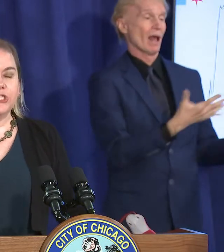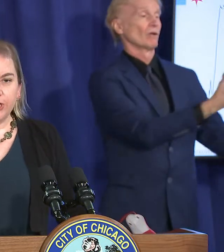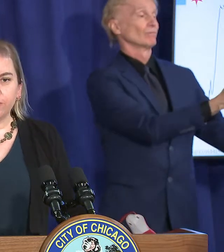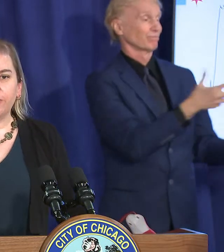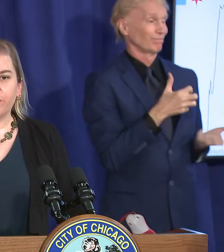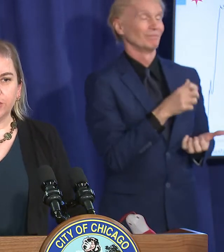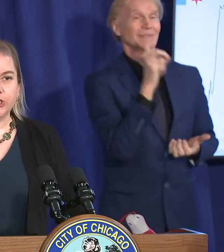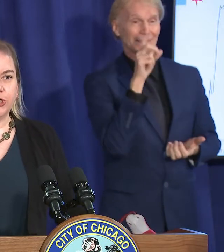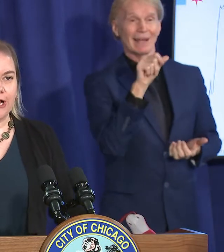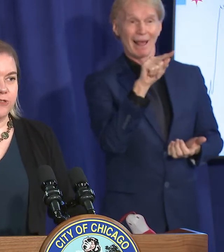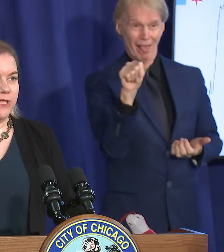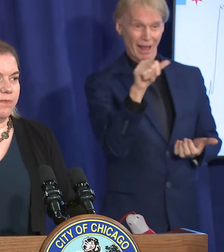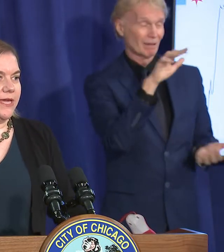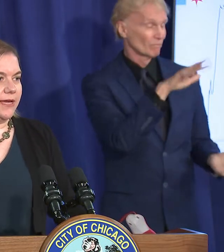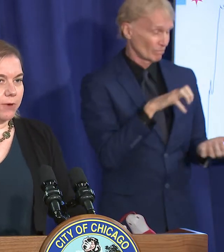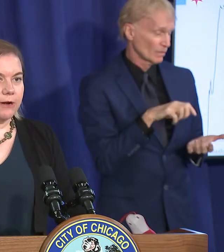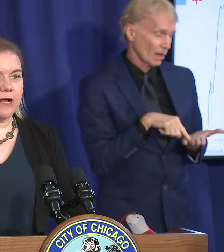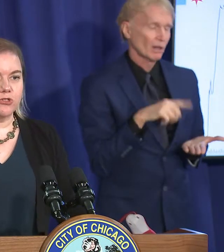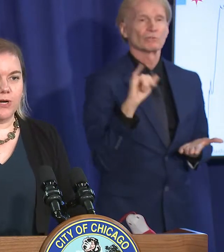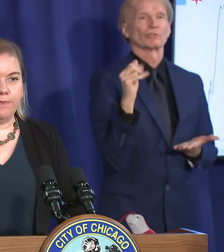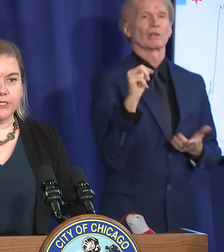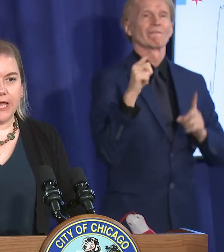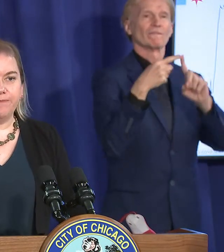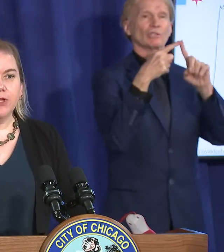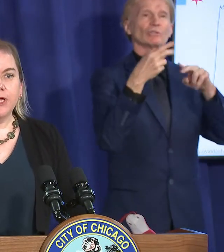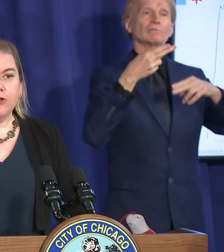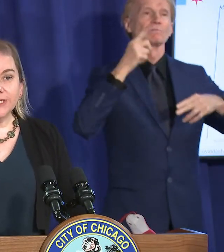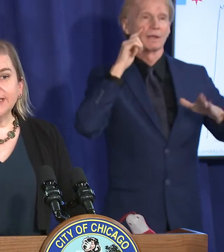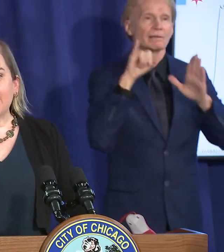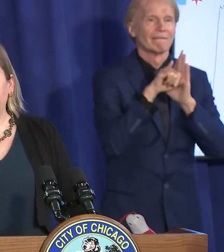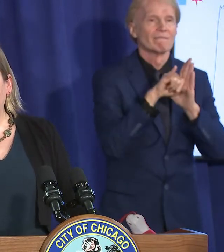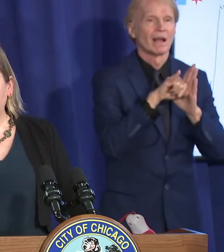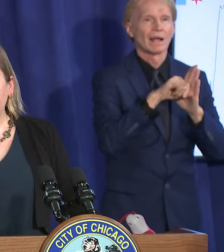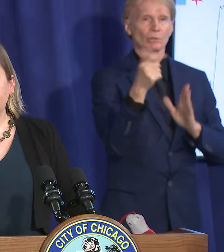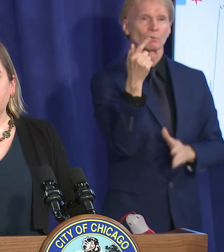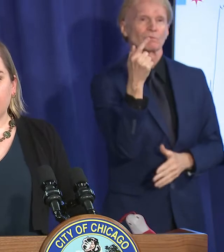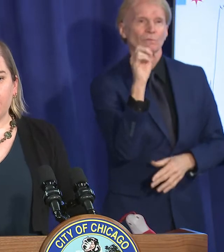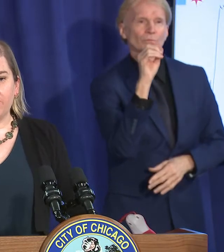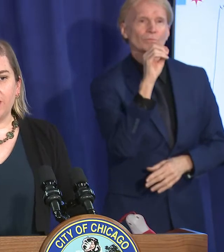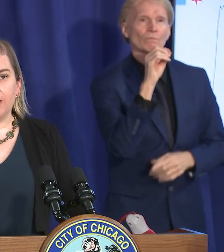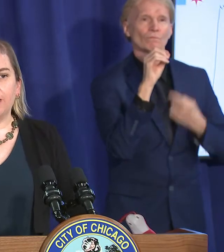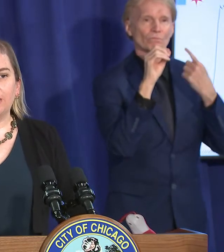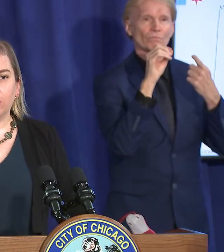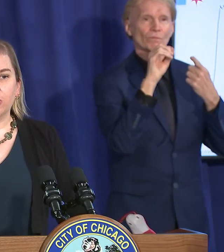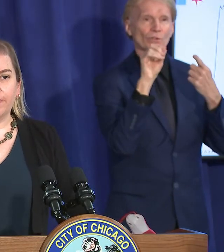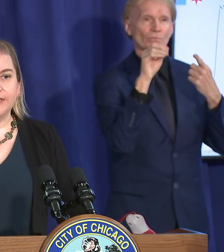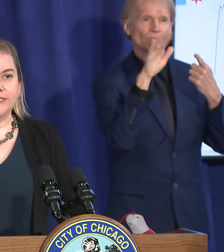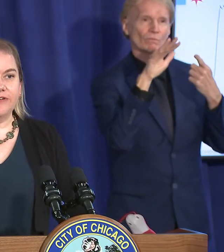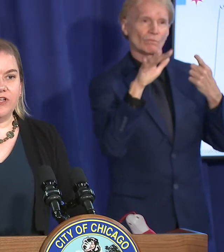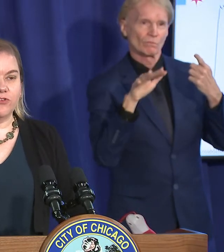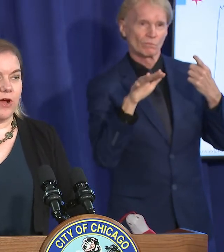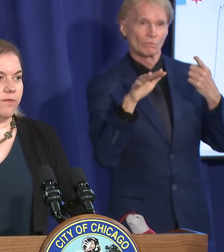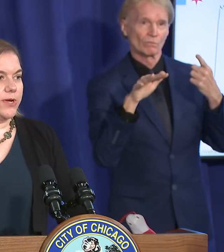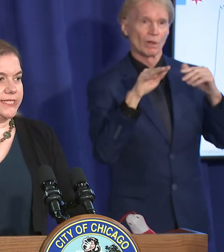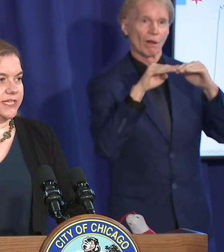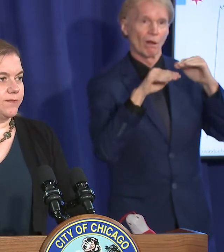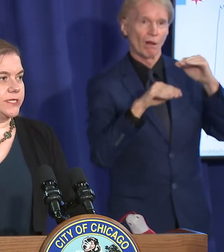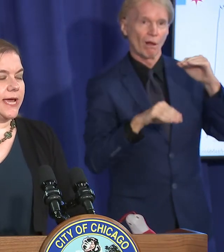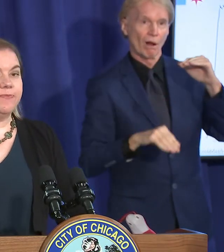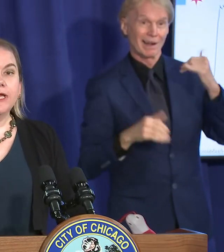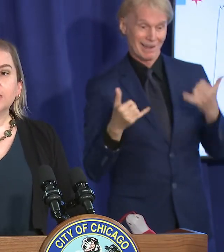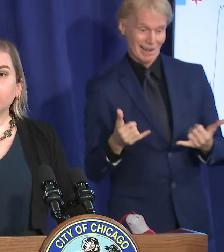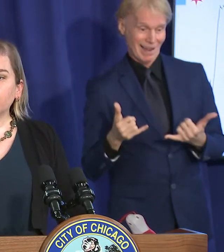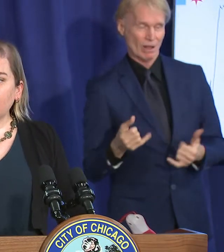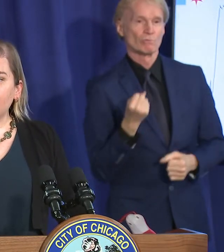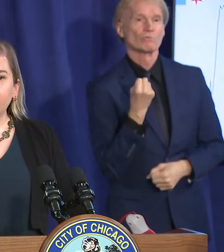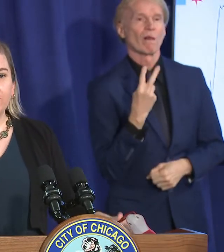in, January 1st turned out to be the peak at right around 20%. You can see that very nice drop off there and the current positivity of